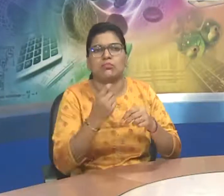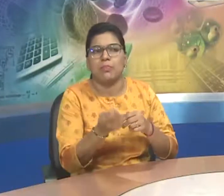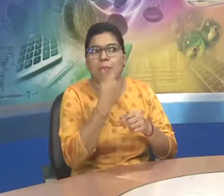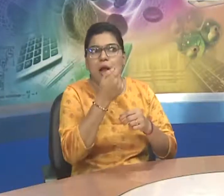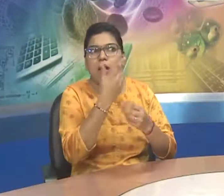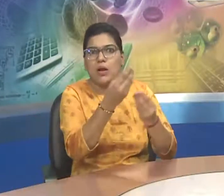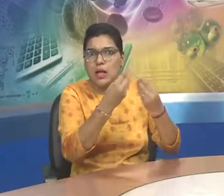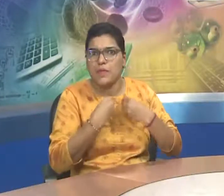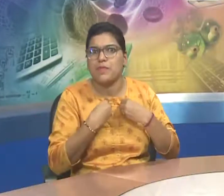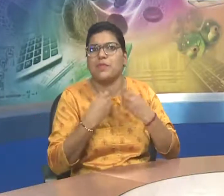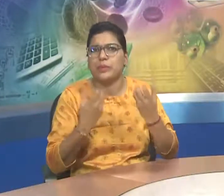for which